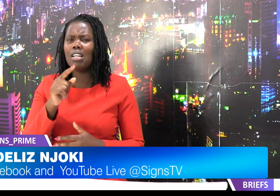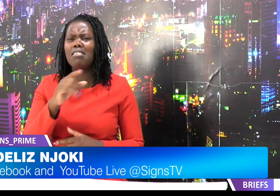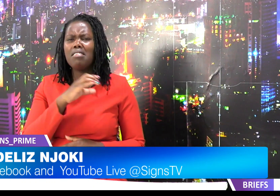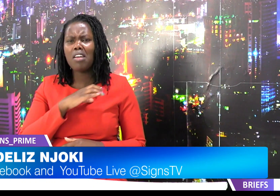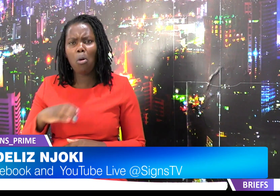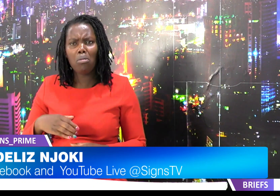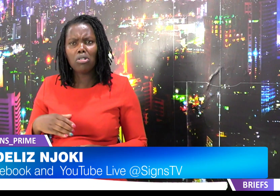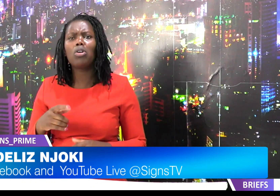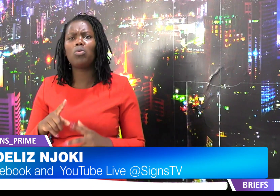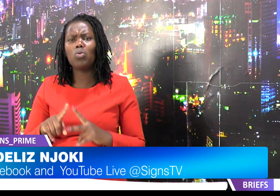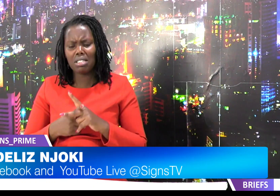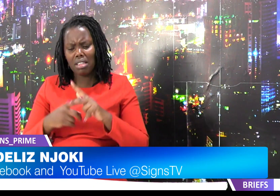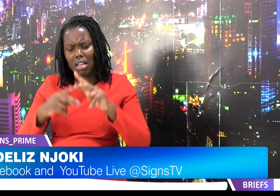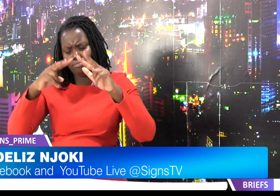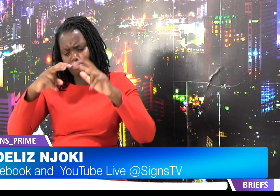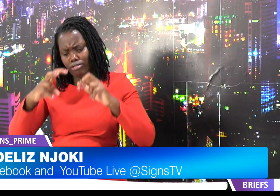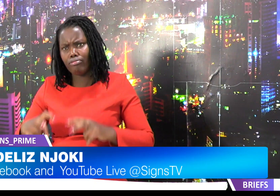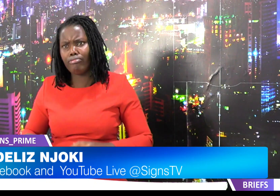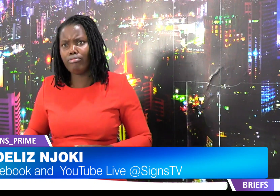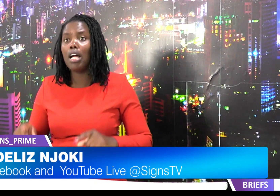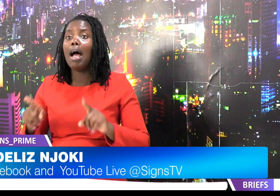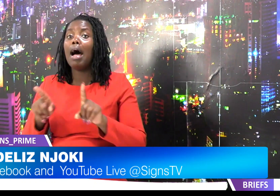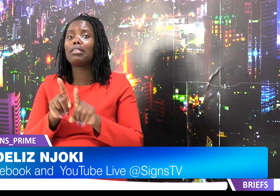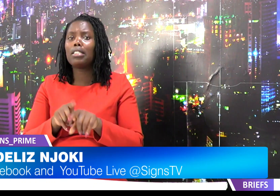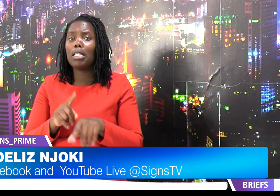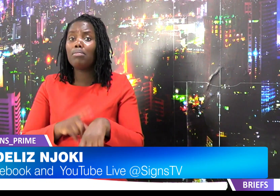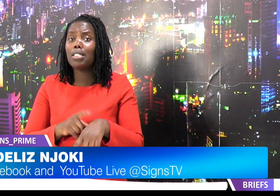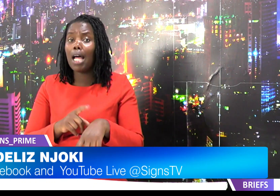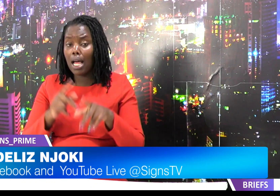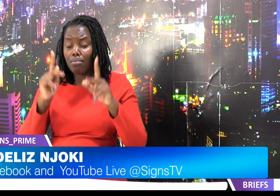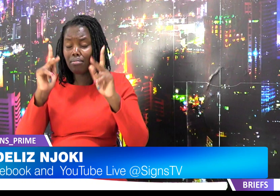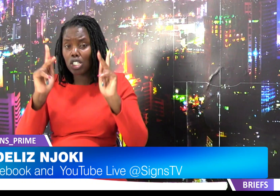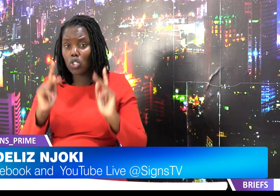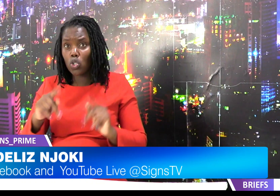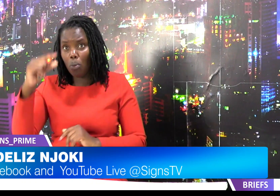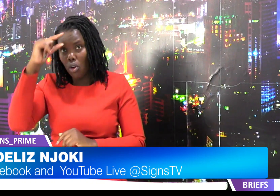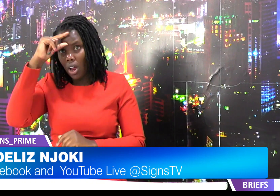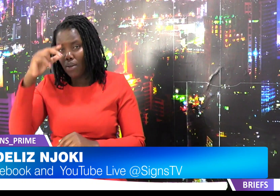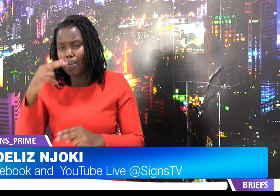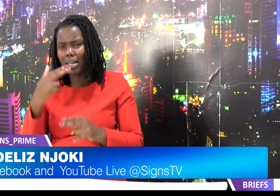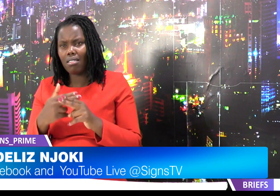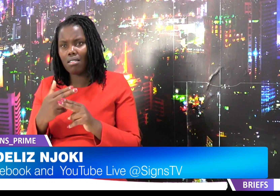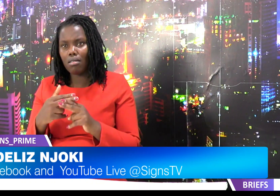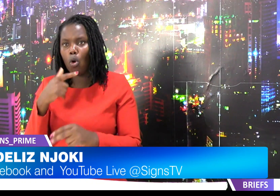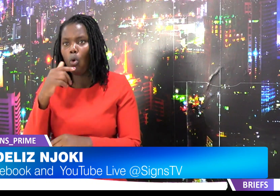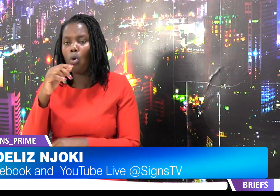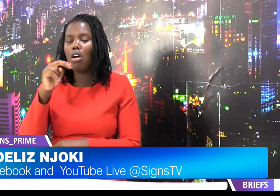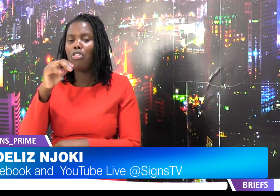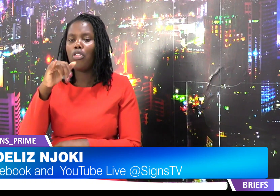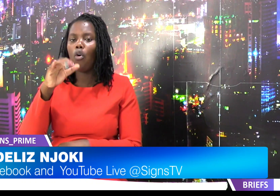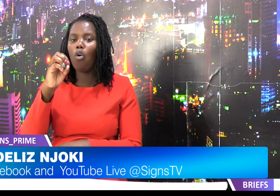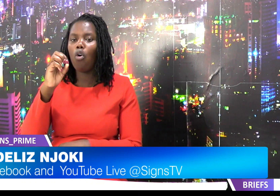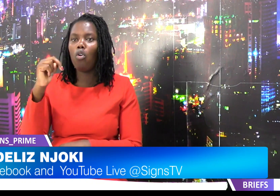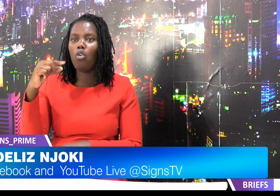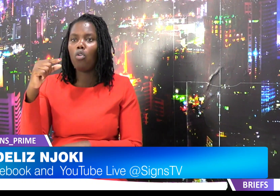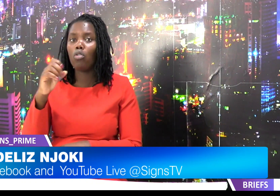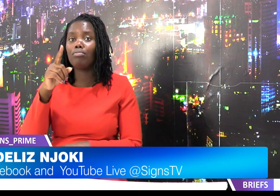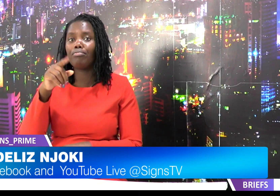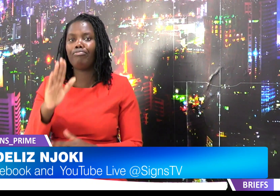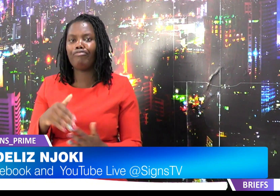Addressing traders at Kibuye Market on Wednesday, the CEO said the commission kicked off investigations after the